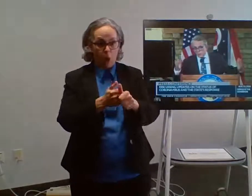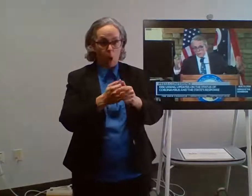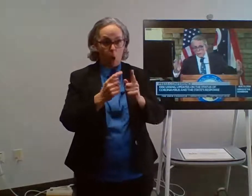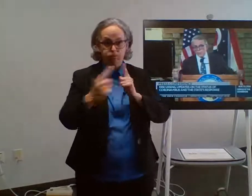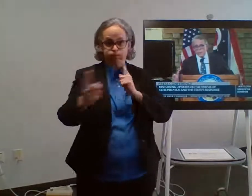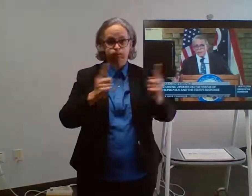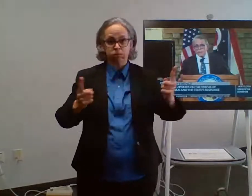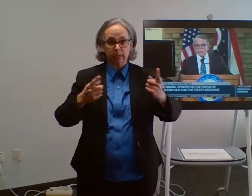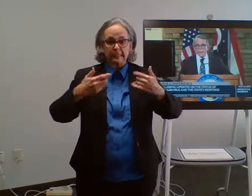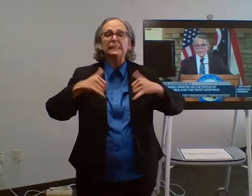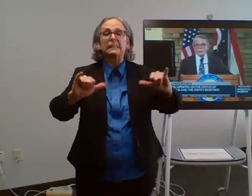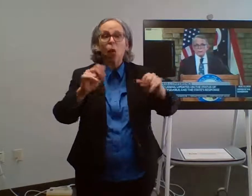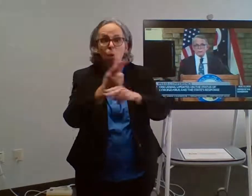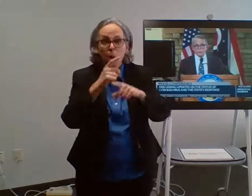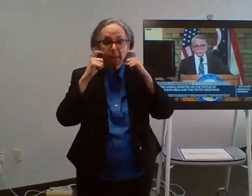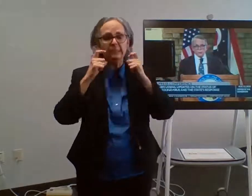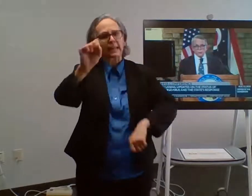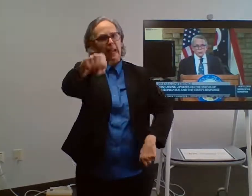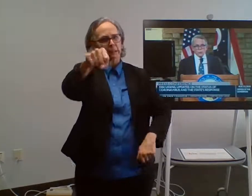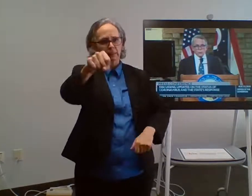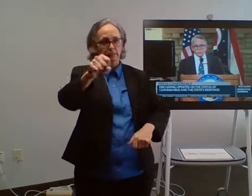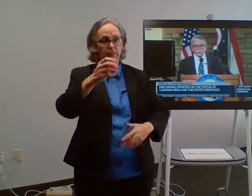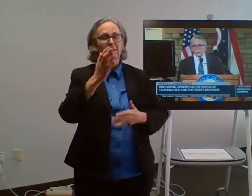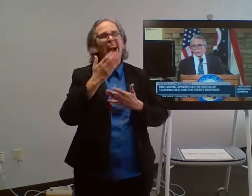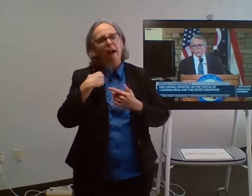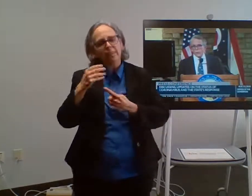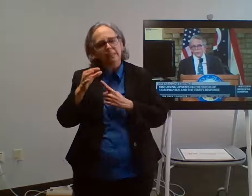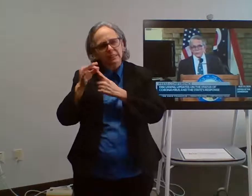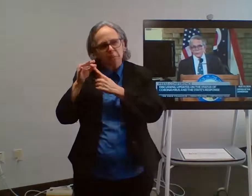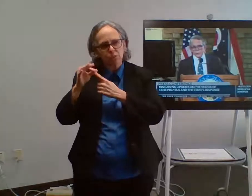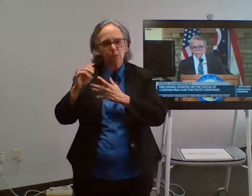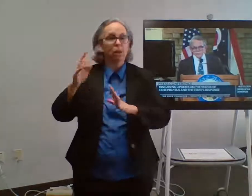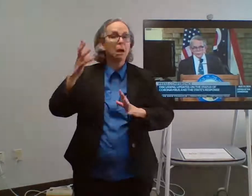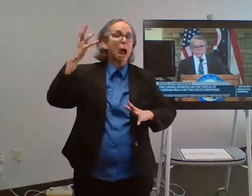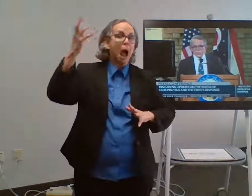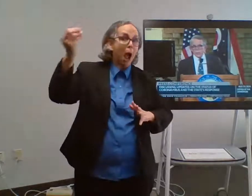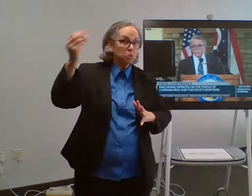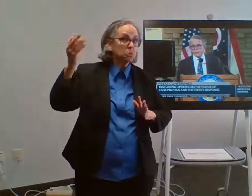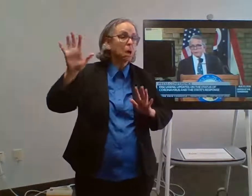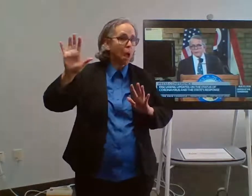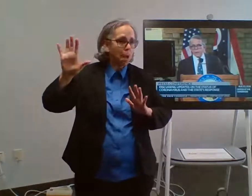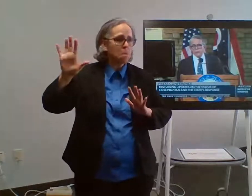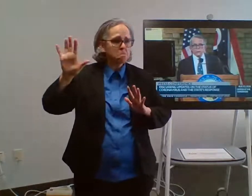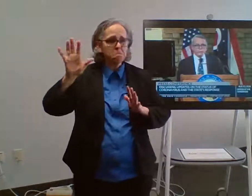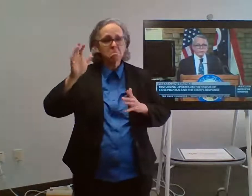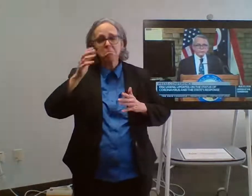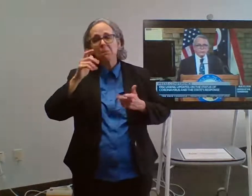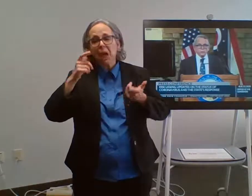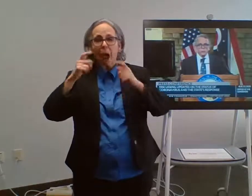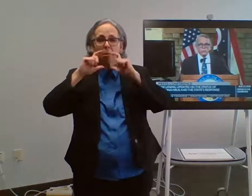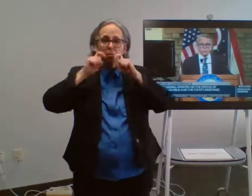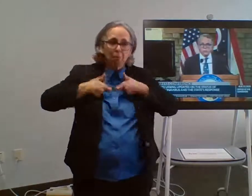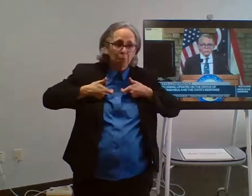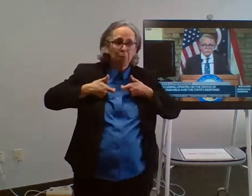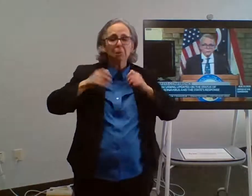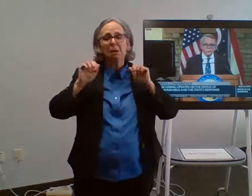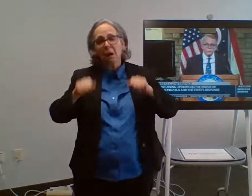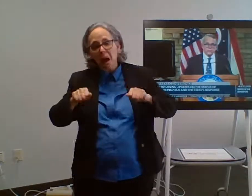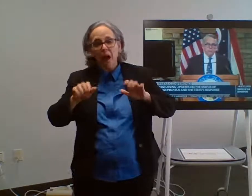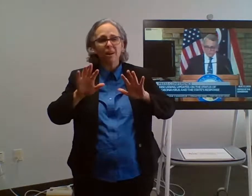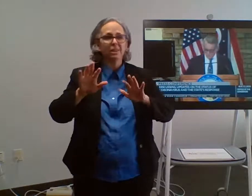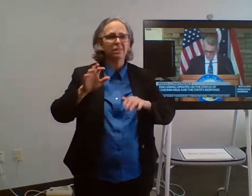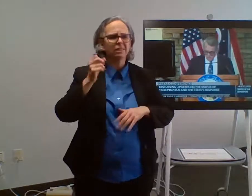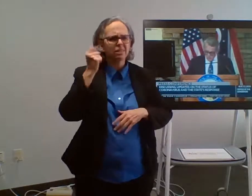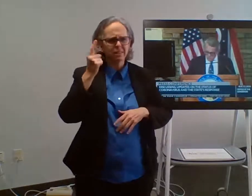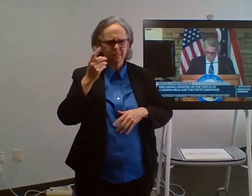distancing, would not have to wear a mask. And the order, you'll see the order. It'll be out. It'll be online the next several hours, and you will